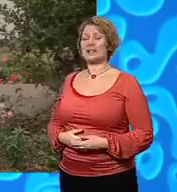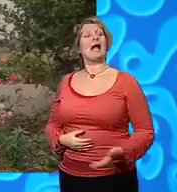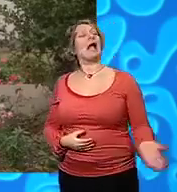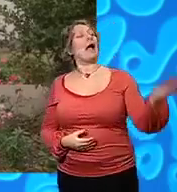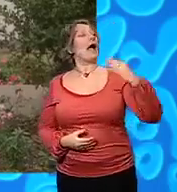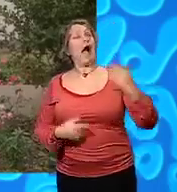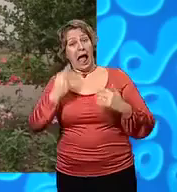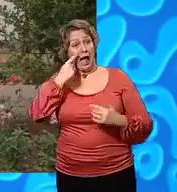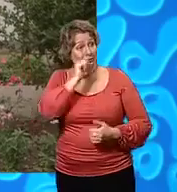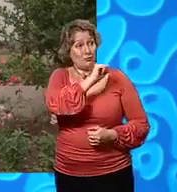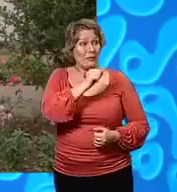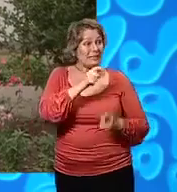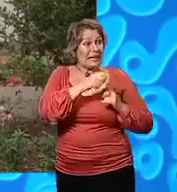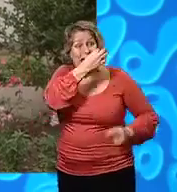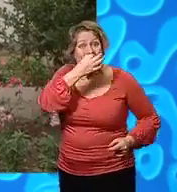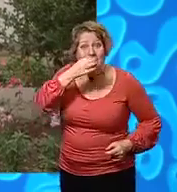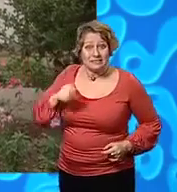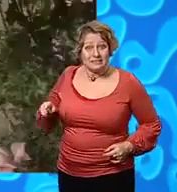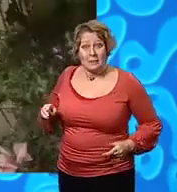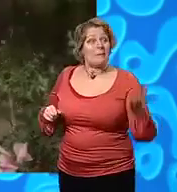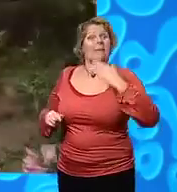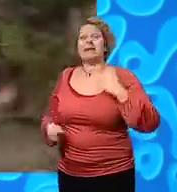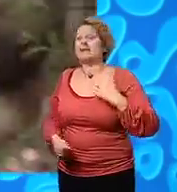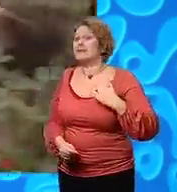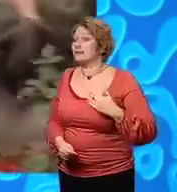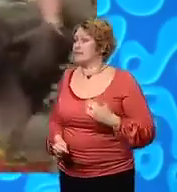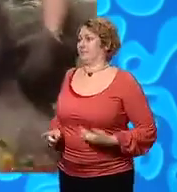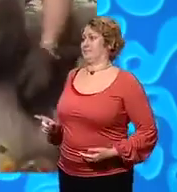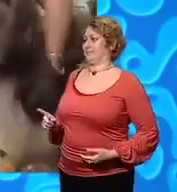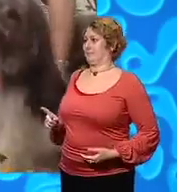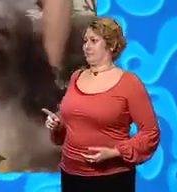"Pippin, come and look at your dandelions. Pippin!"